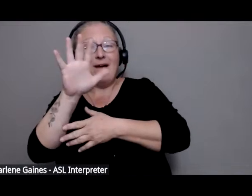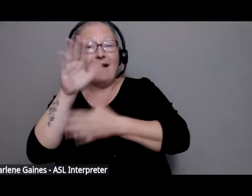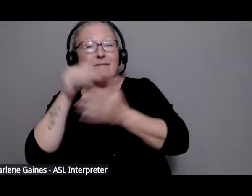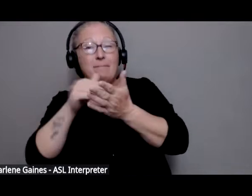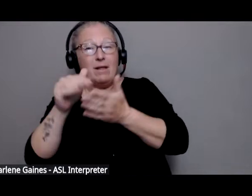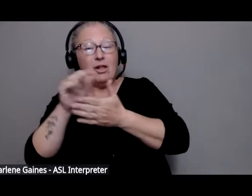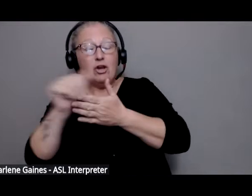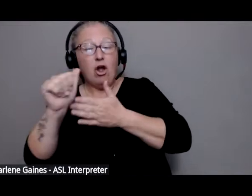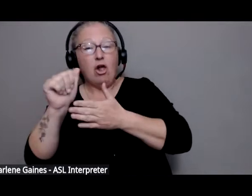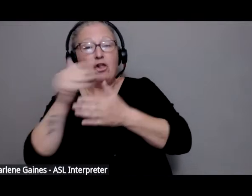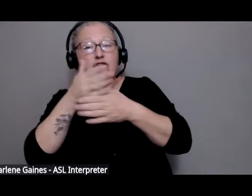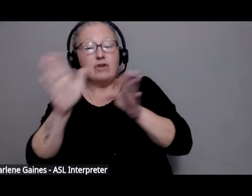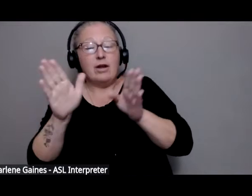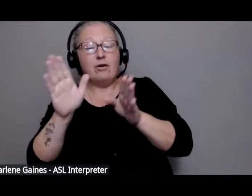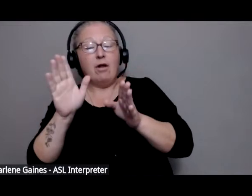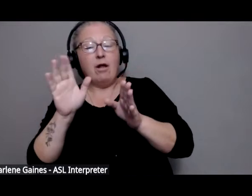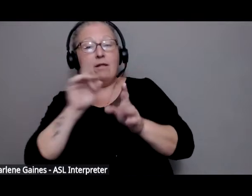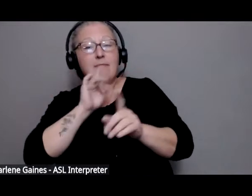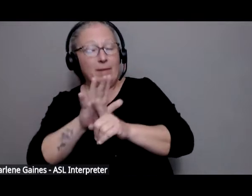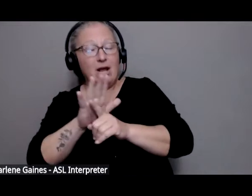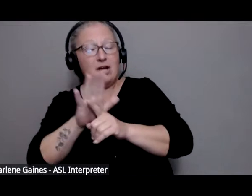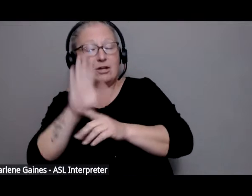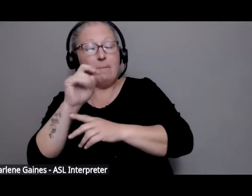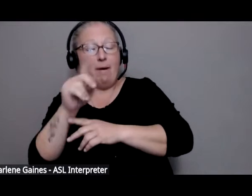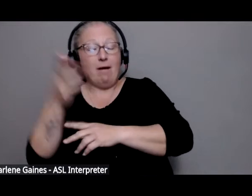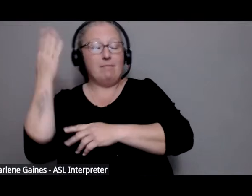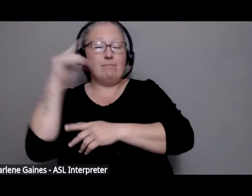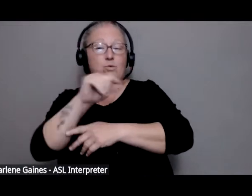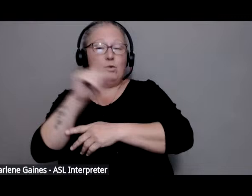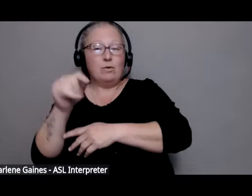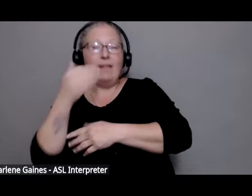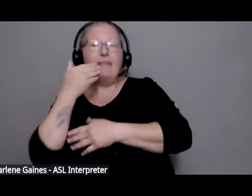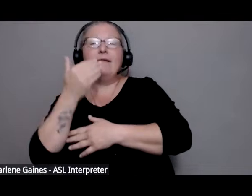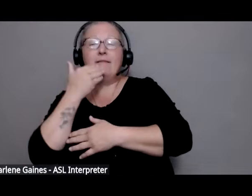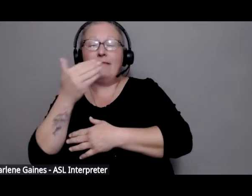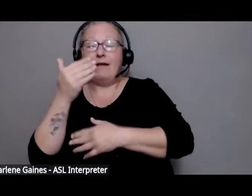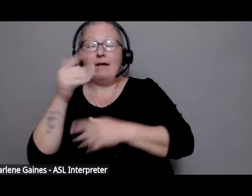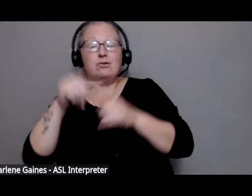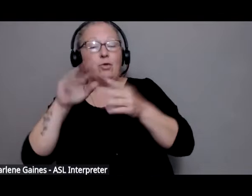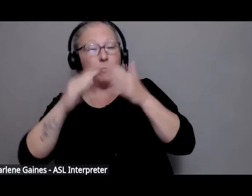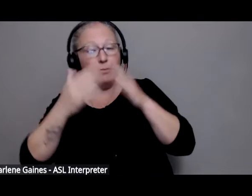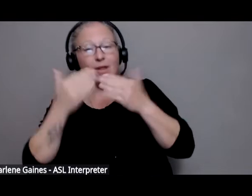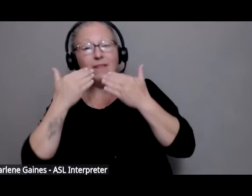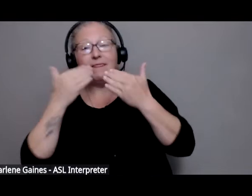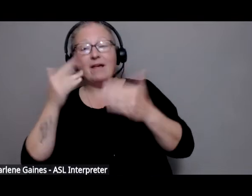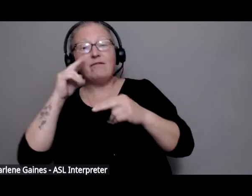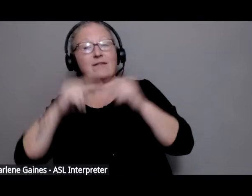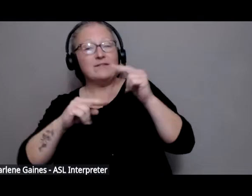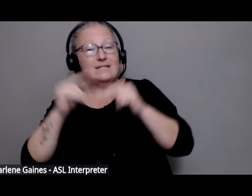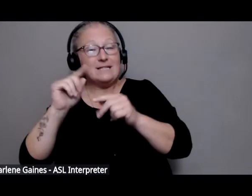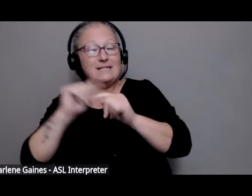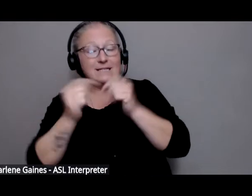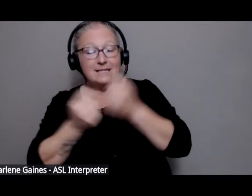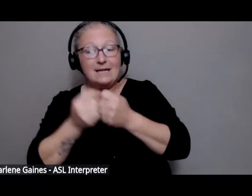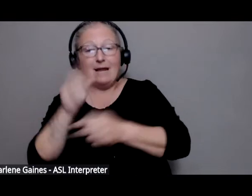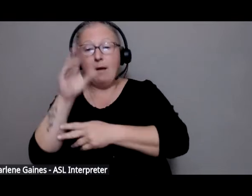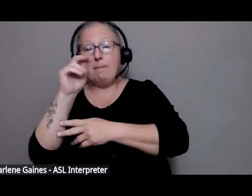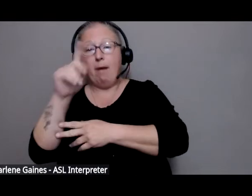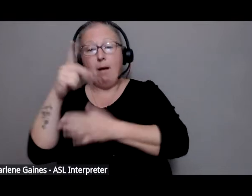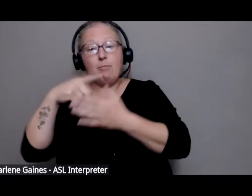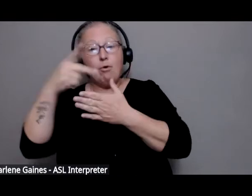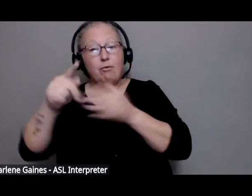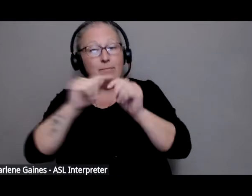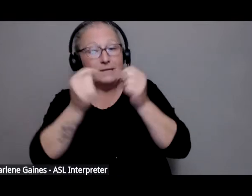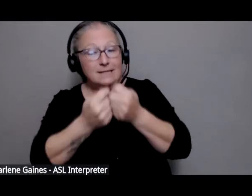obligation bond back in 2020. So big thanks to the community, big thanks to our facilities team, our bond program team,